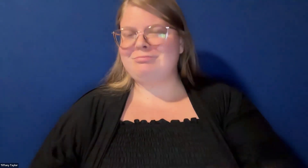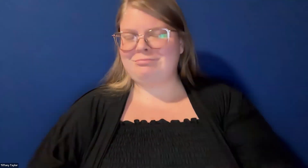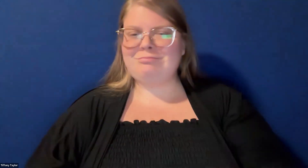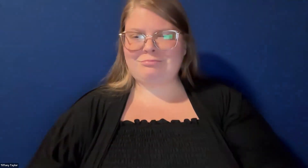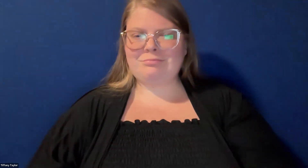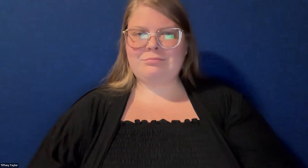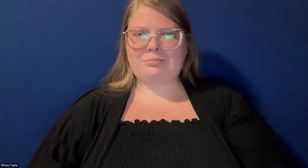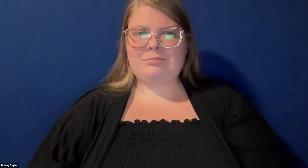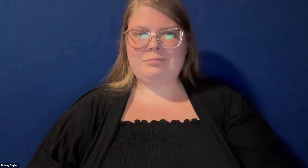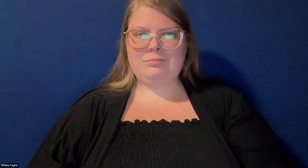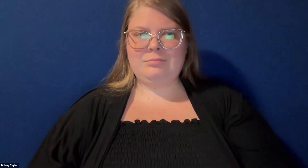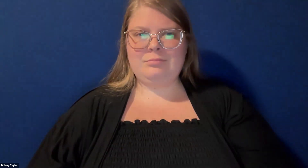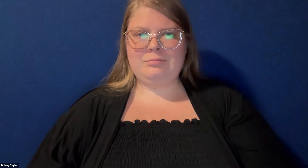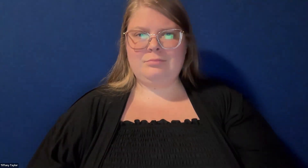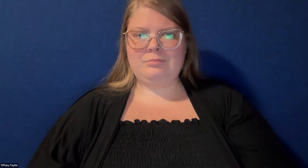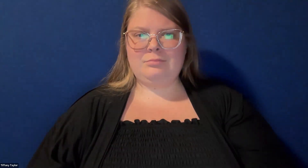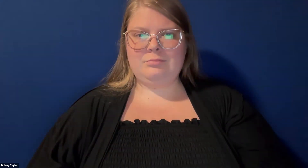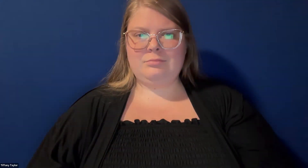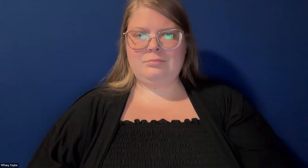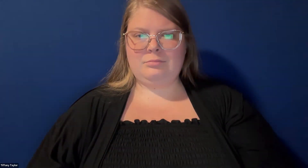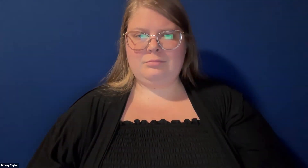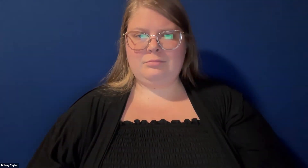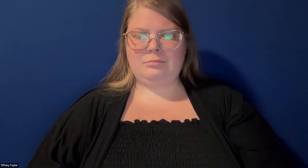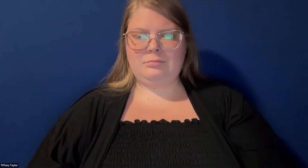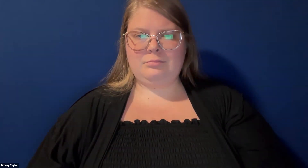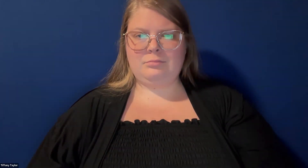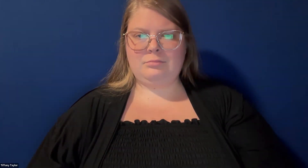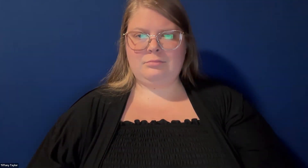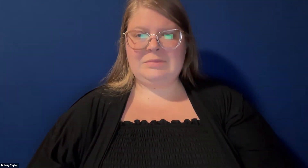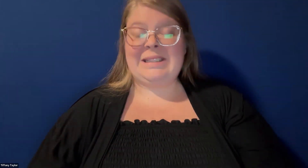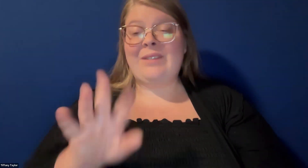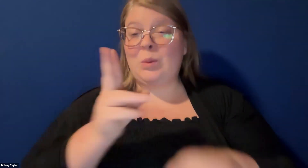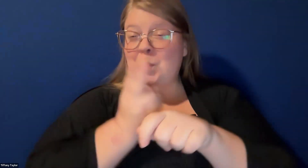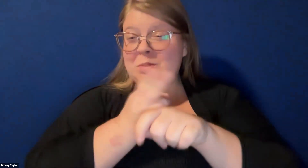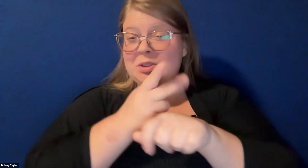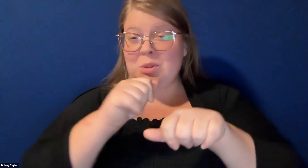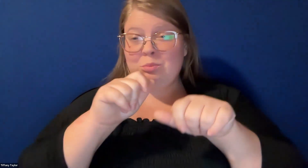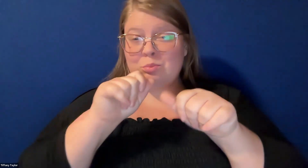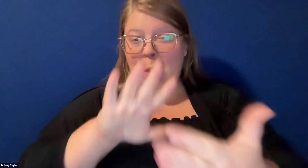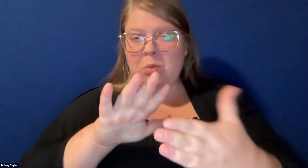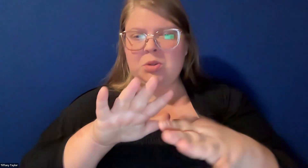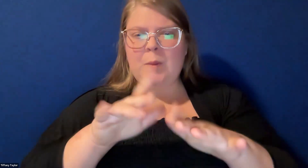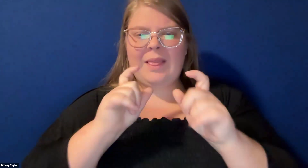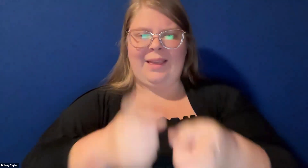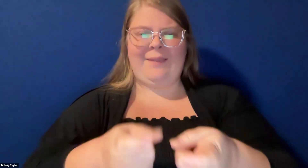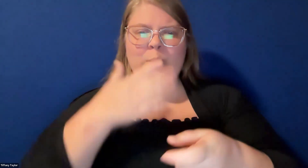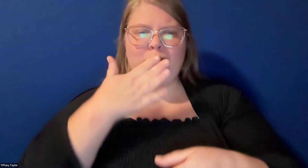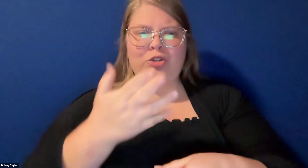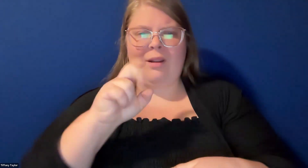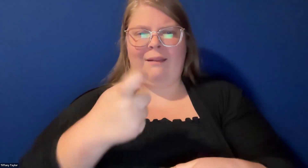choose the color contrast like this, then it will give you the good score, and it will be accessible for the people